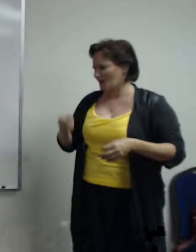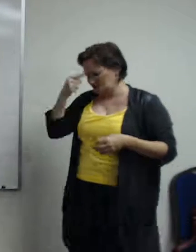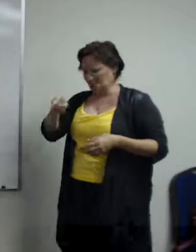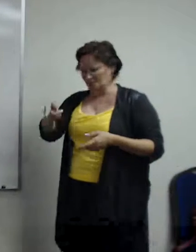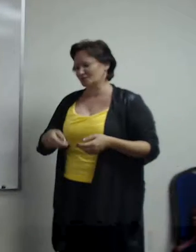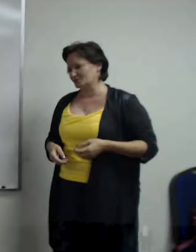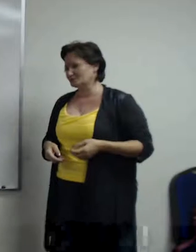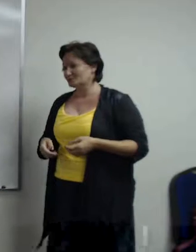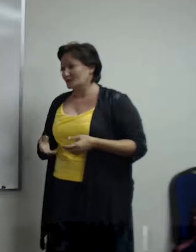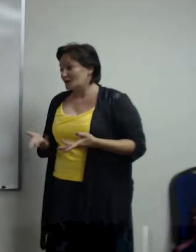Interpreter.